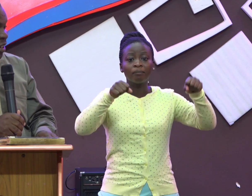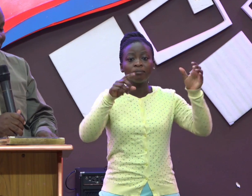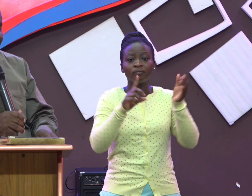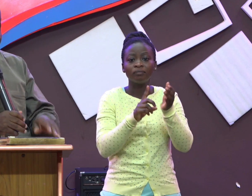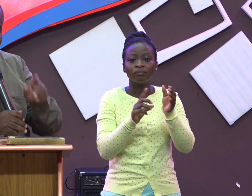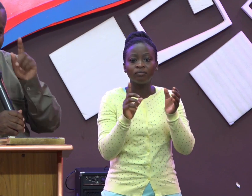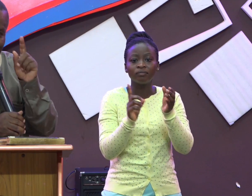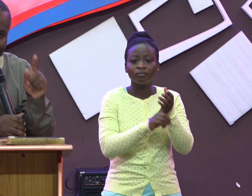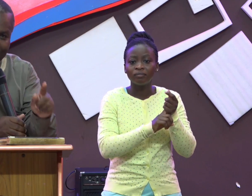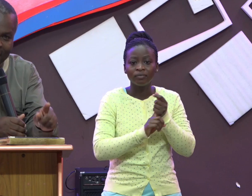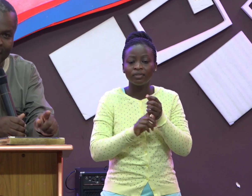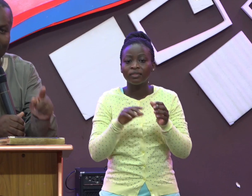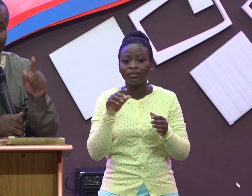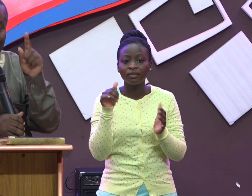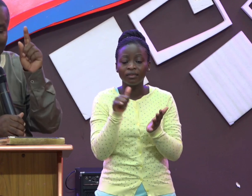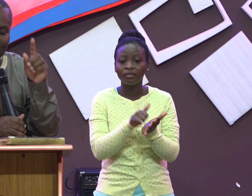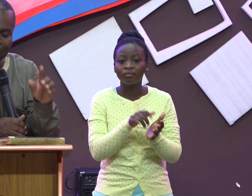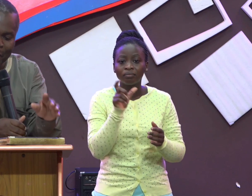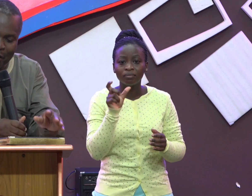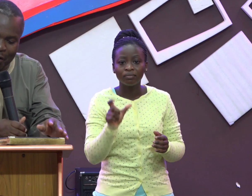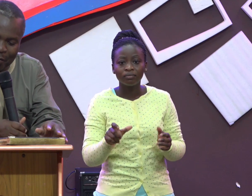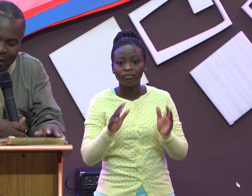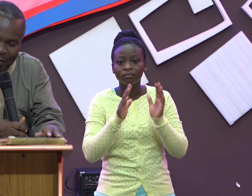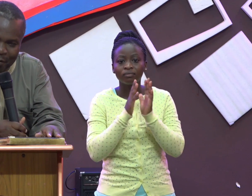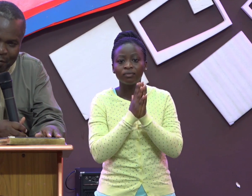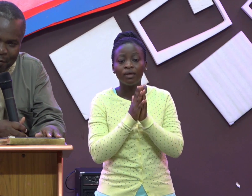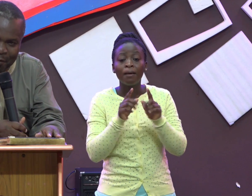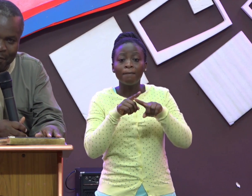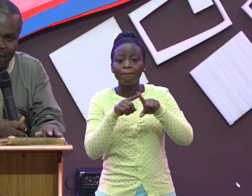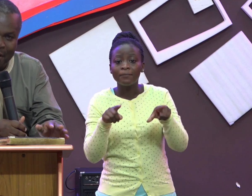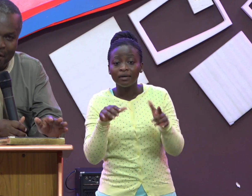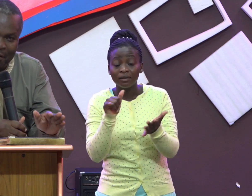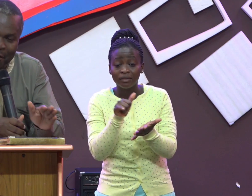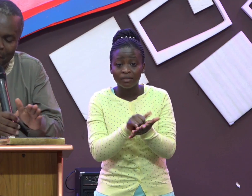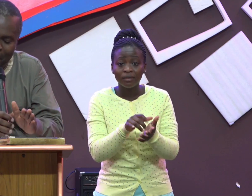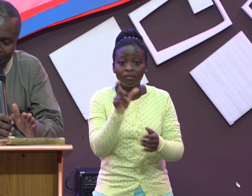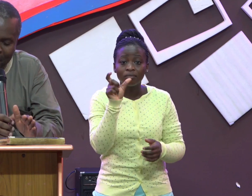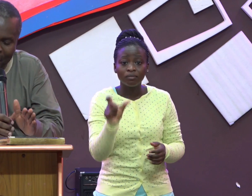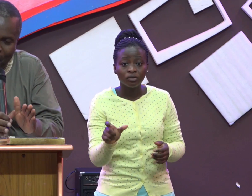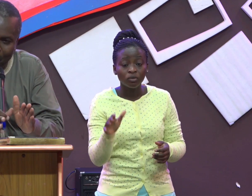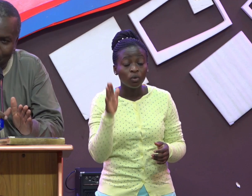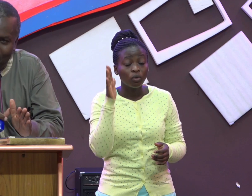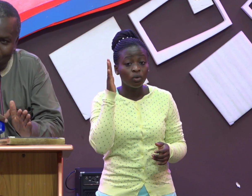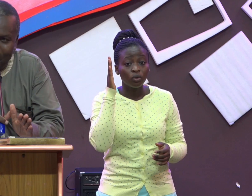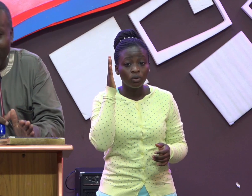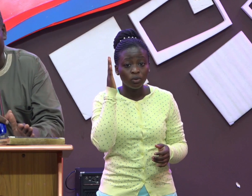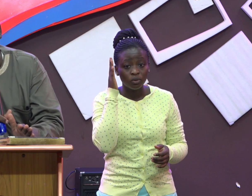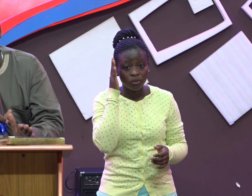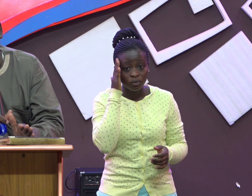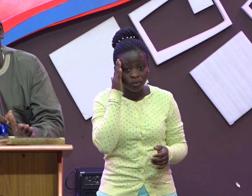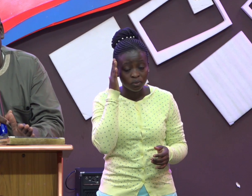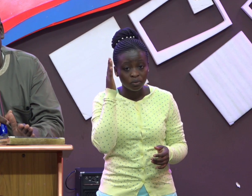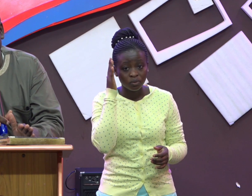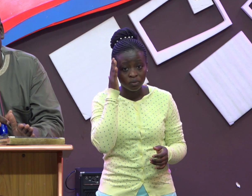he going to lose out on the work? Naye n'amanya. But he knew. Omwoyo omulamu. That a living spirit. Gusobola okusaba ne woba oyoza sowaani.